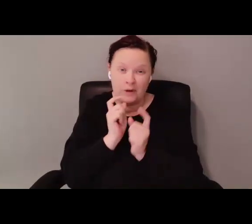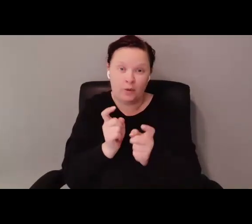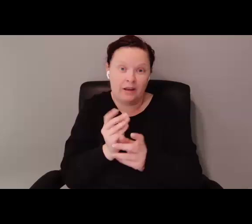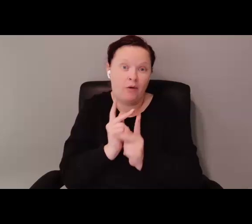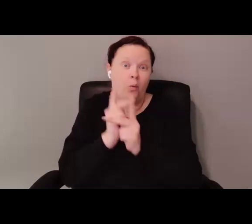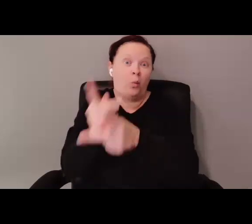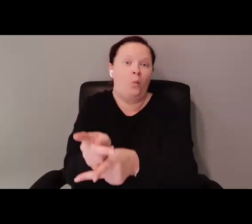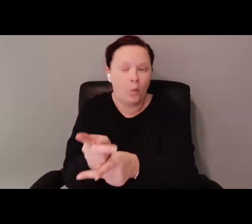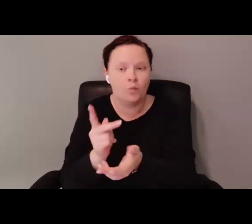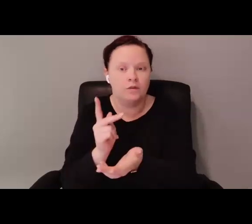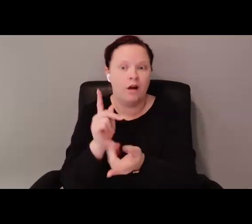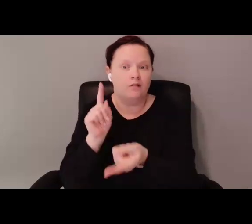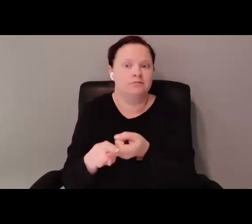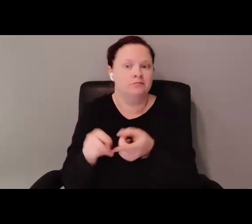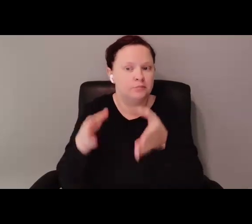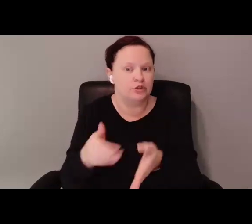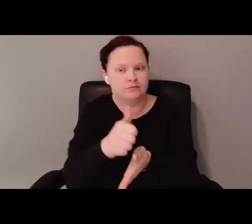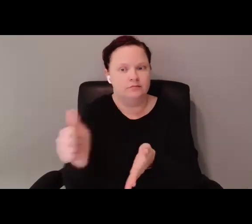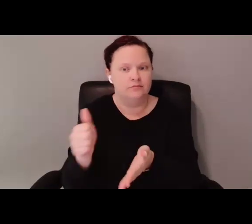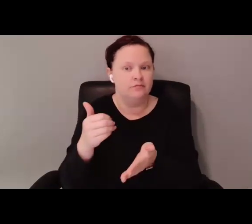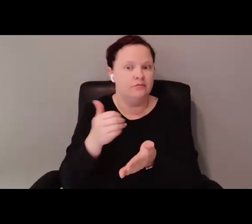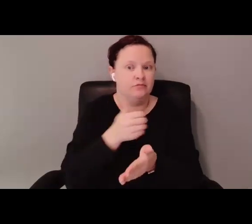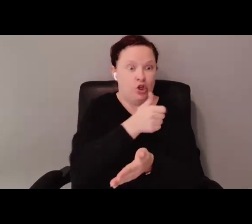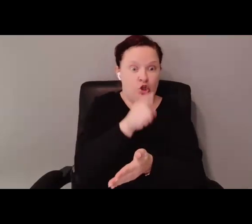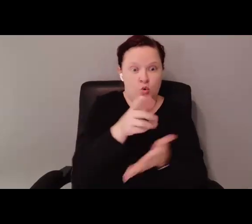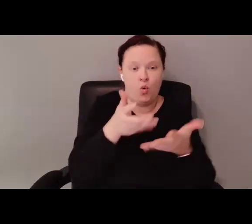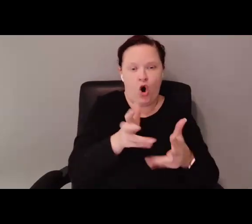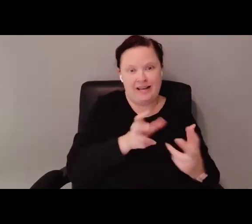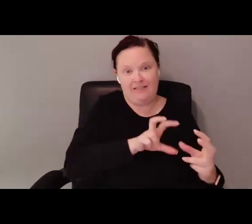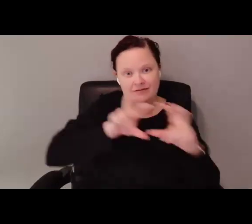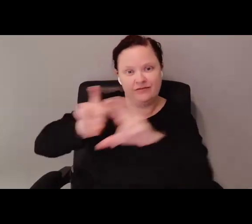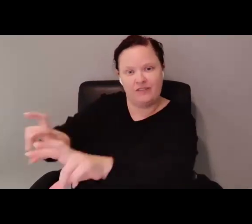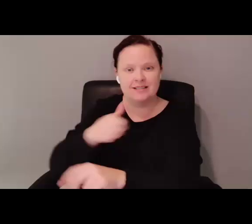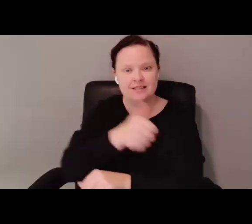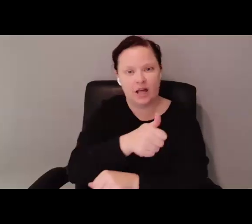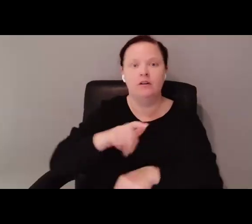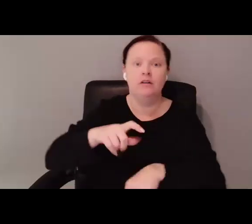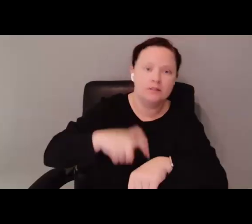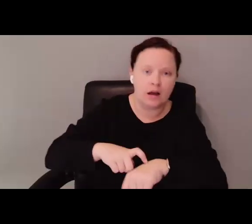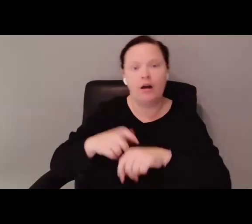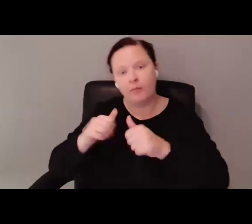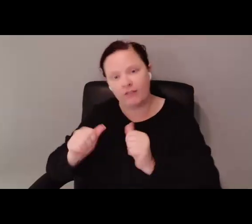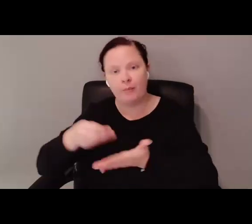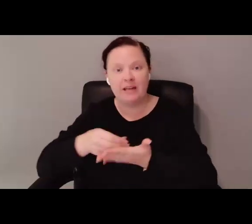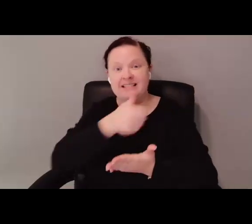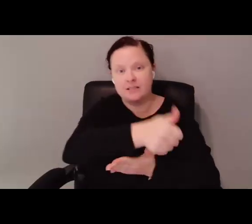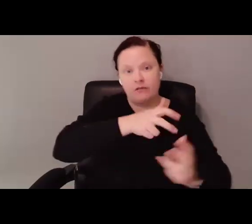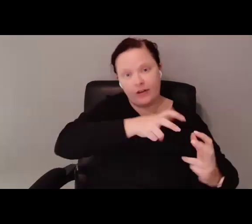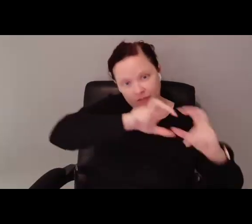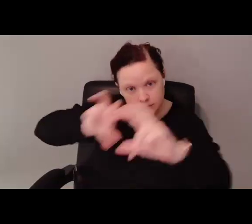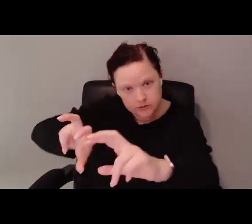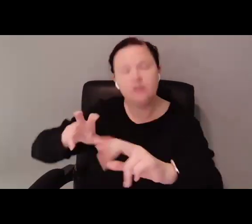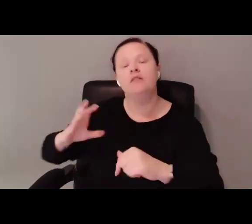person actually had invested a significant amount of money and time and effort themselves into the